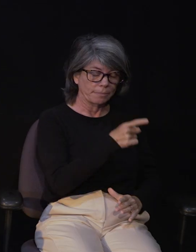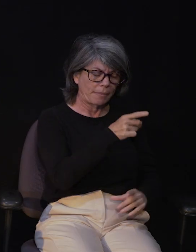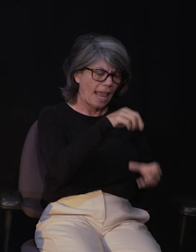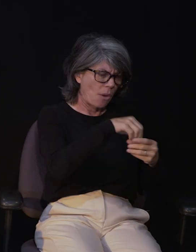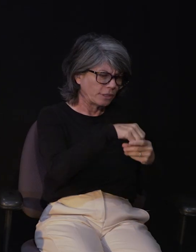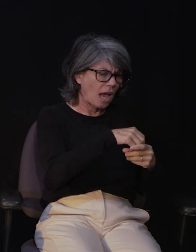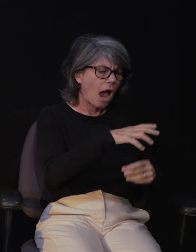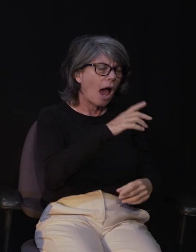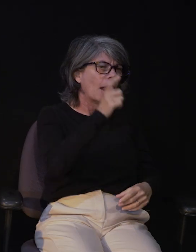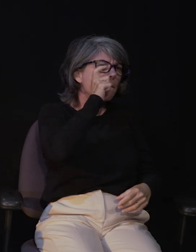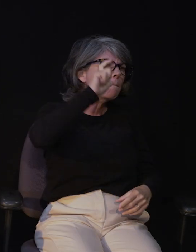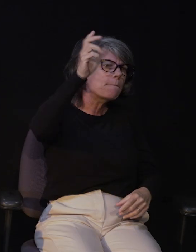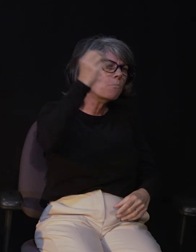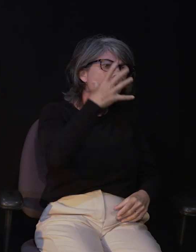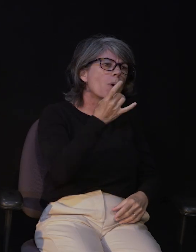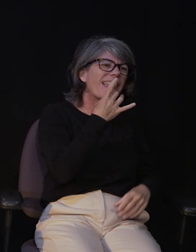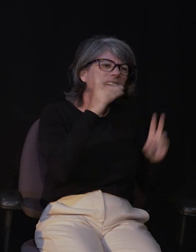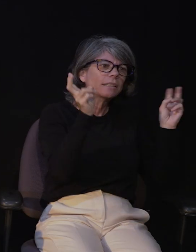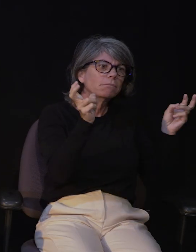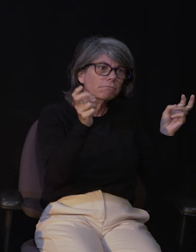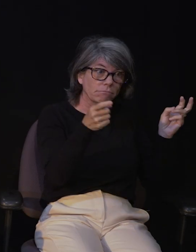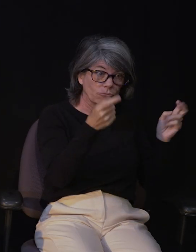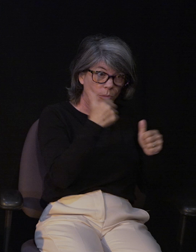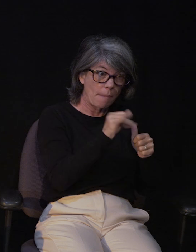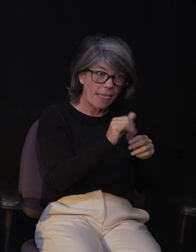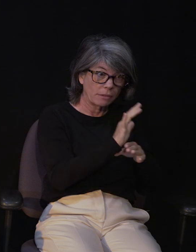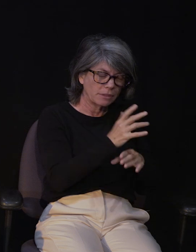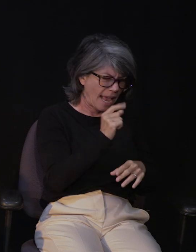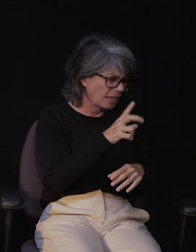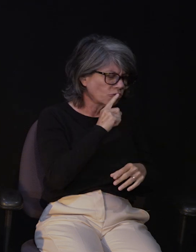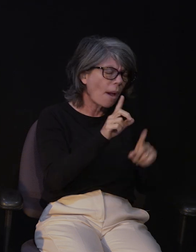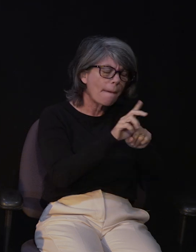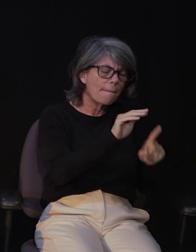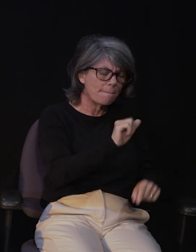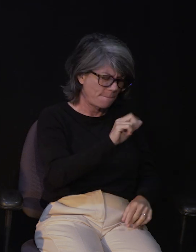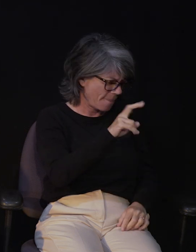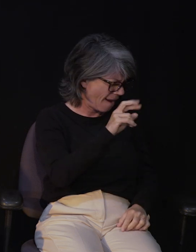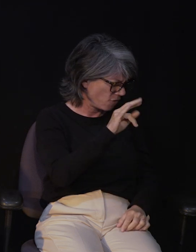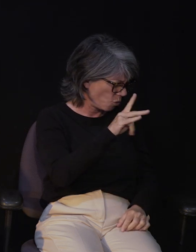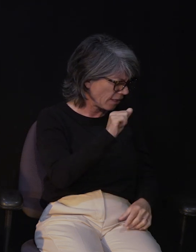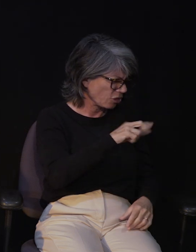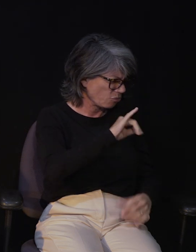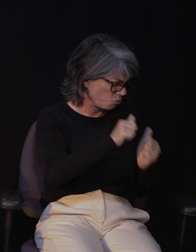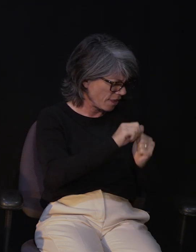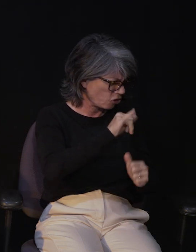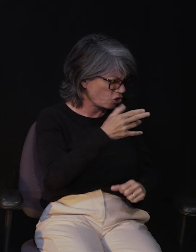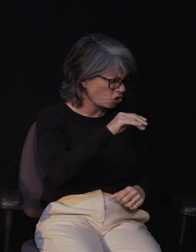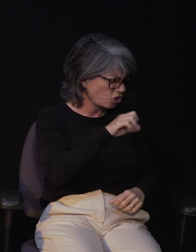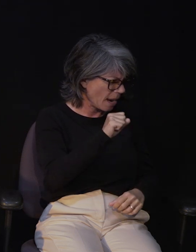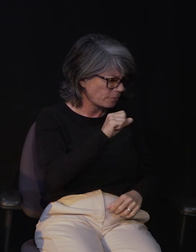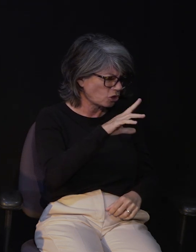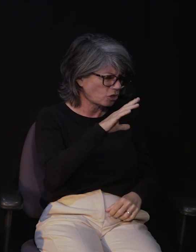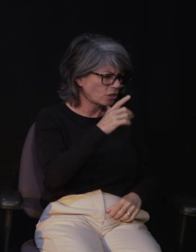on Moonlighting and on, not Maverick, what was the show, James Garner's show? You got this.